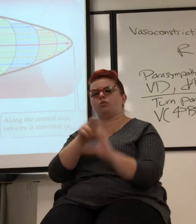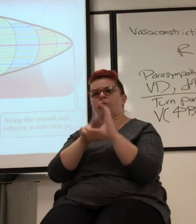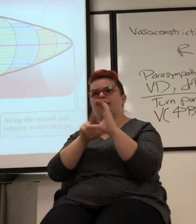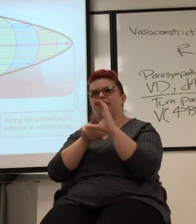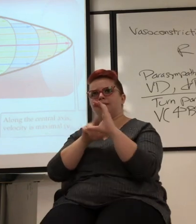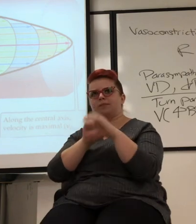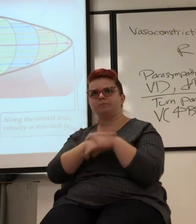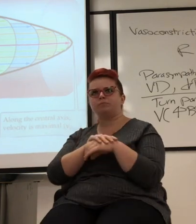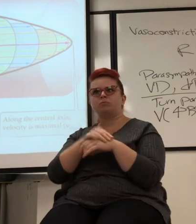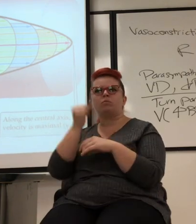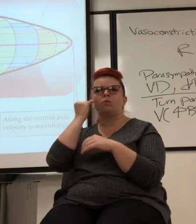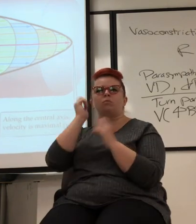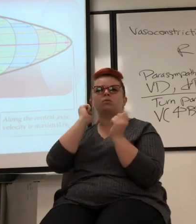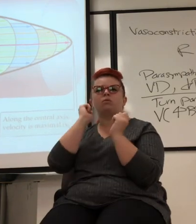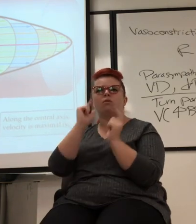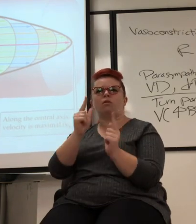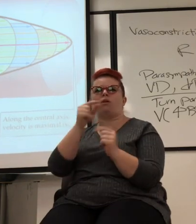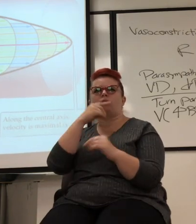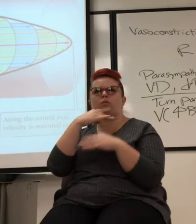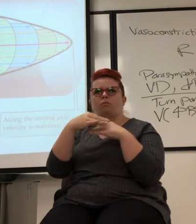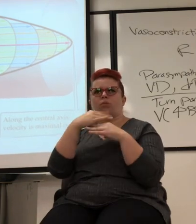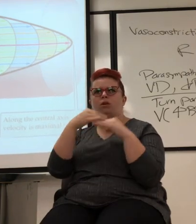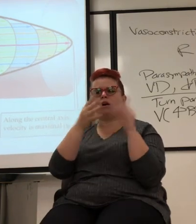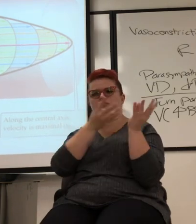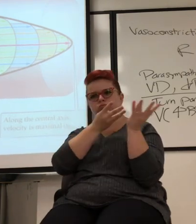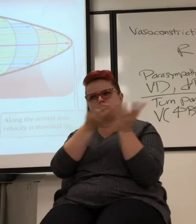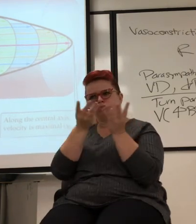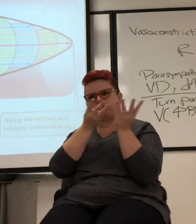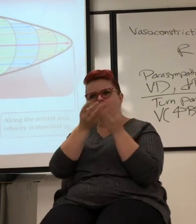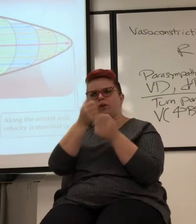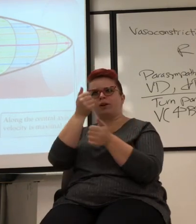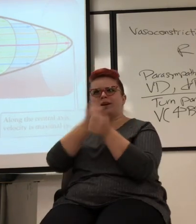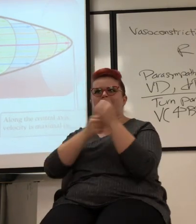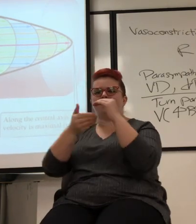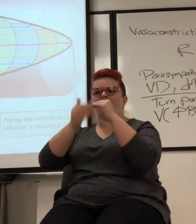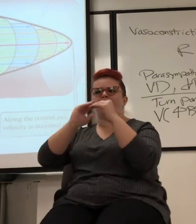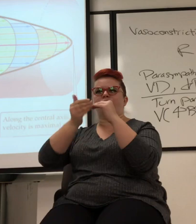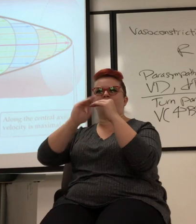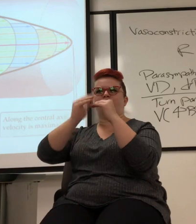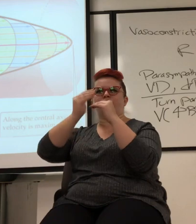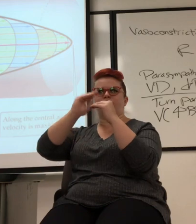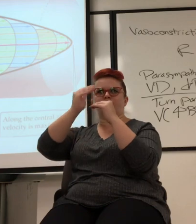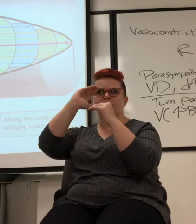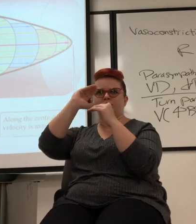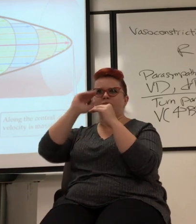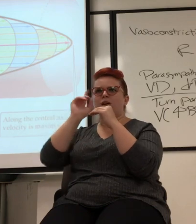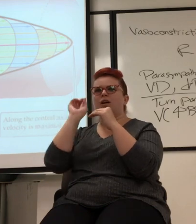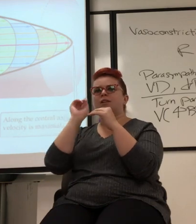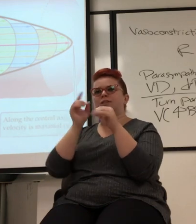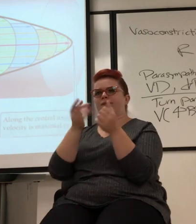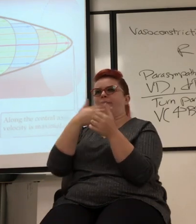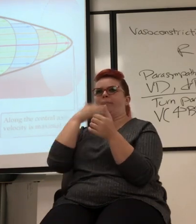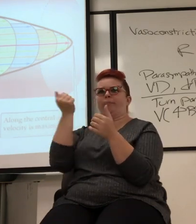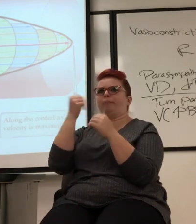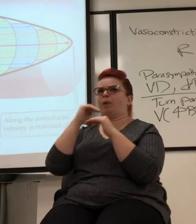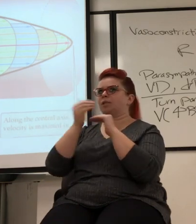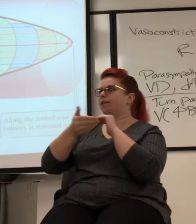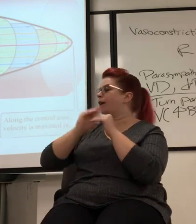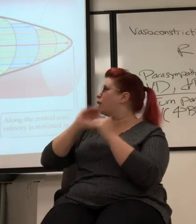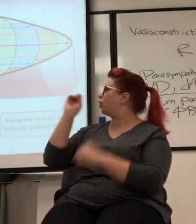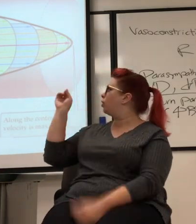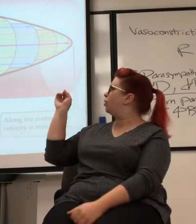Imagine all the blood flowing in this tube, put them in shells or layers. Okay, this is the best layer in terms